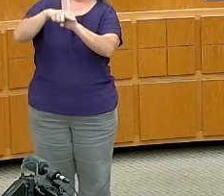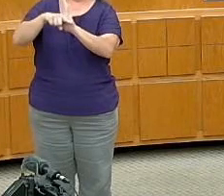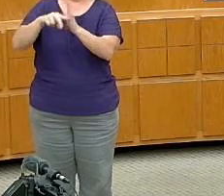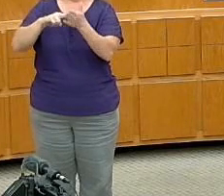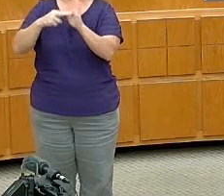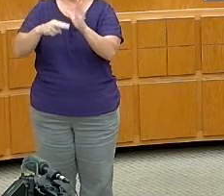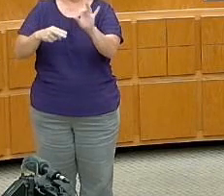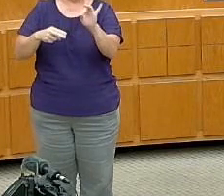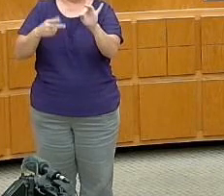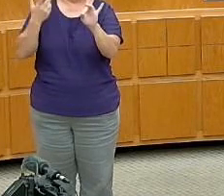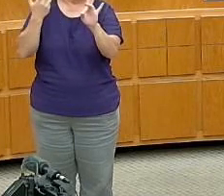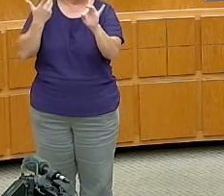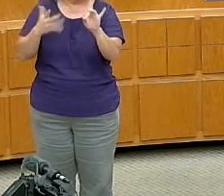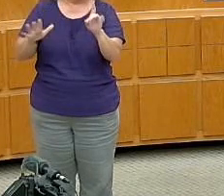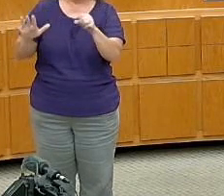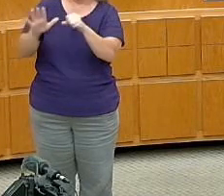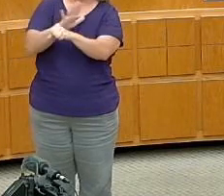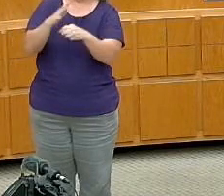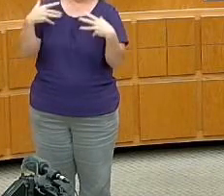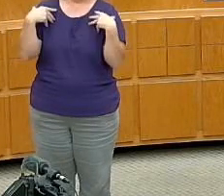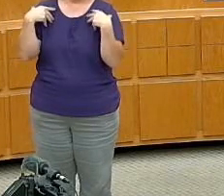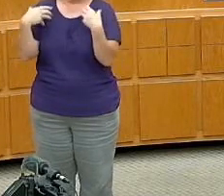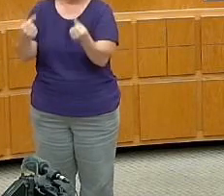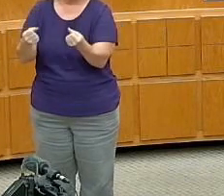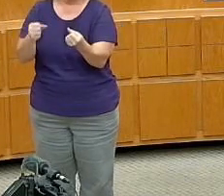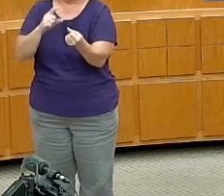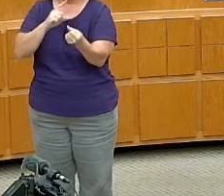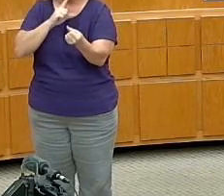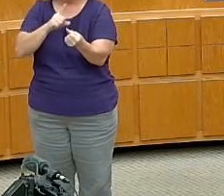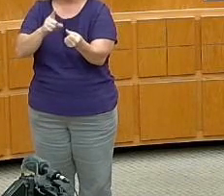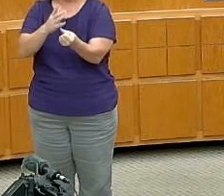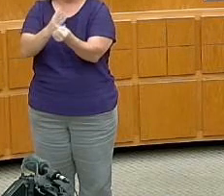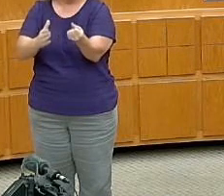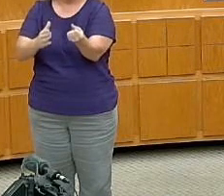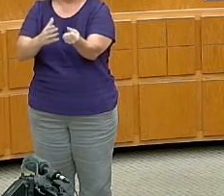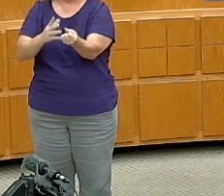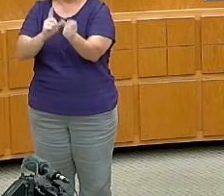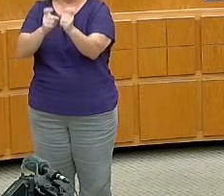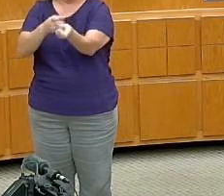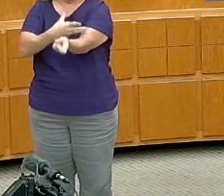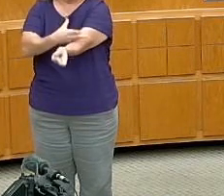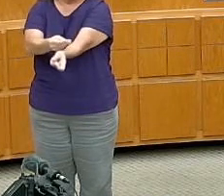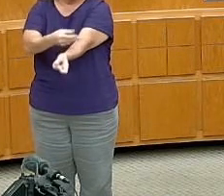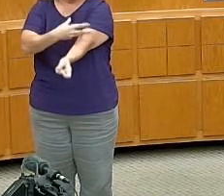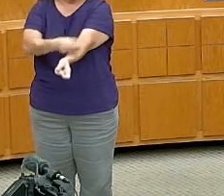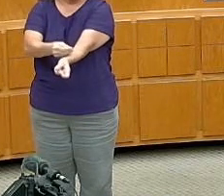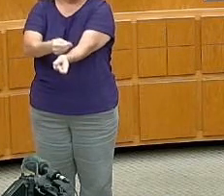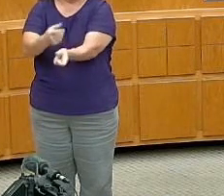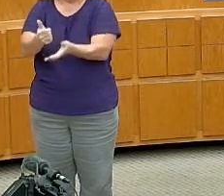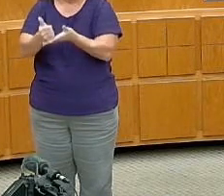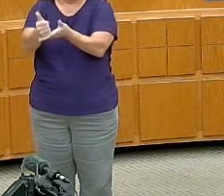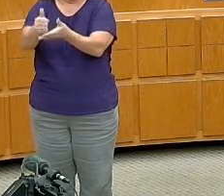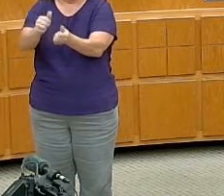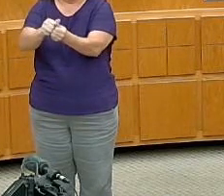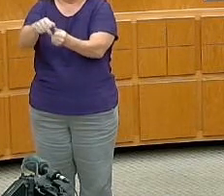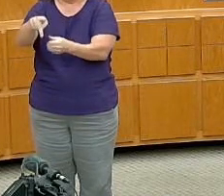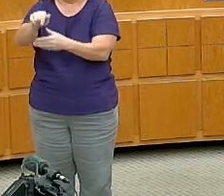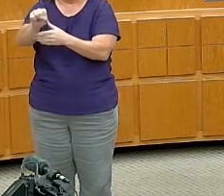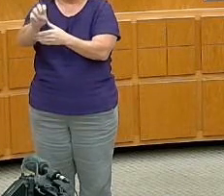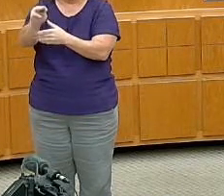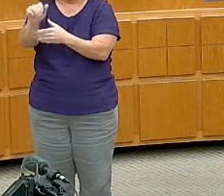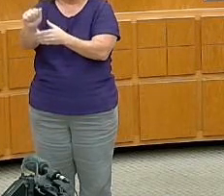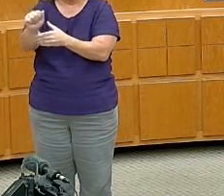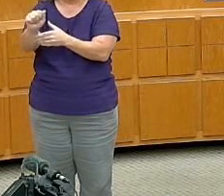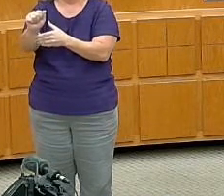of these are donating blood for the plasma effort that we're doing. Also, we're the leaders in that effort as well, and